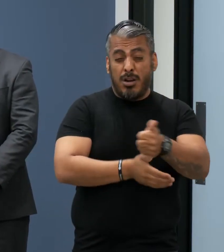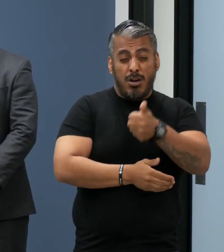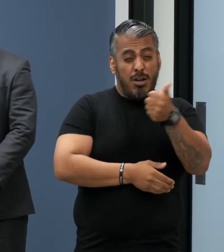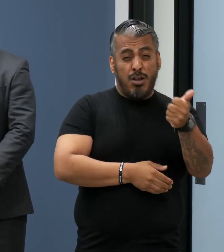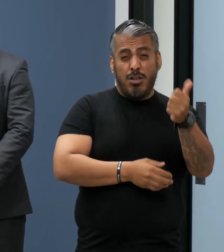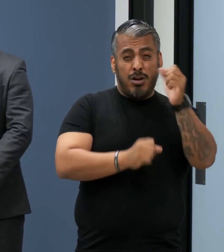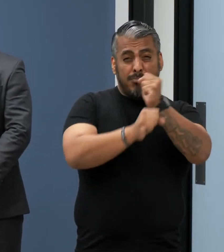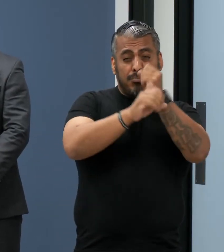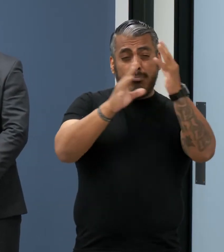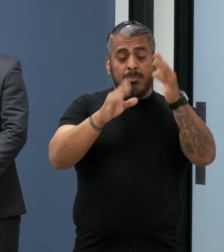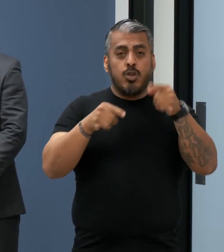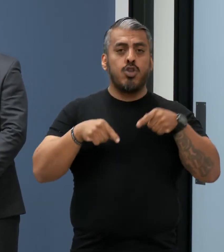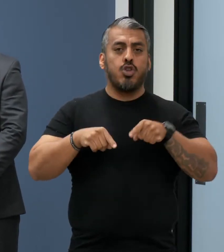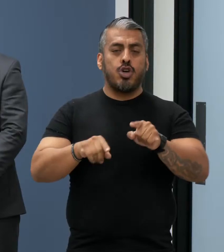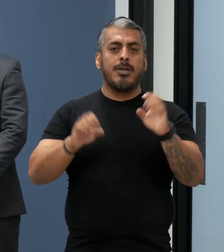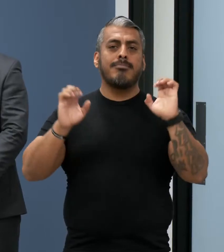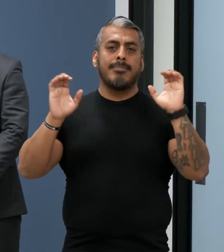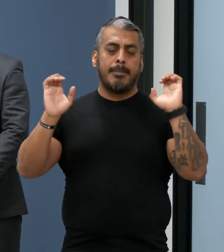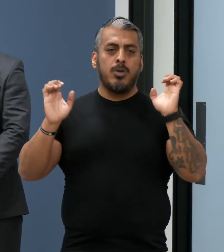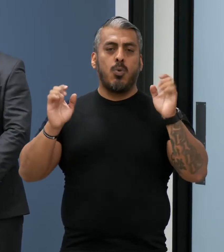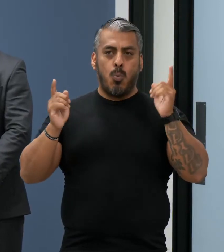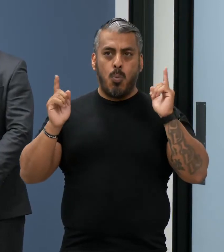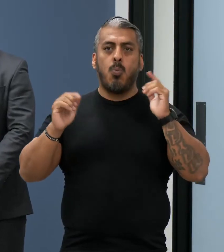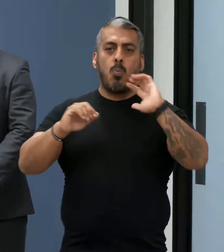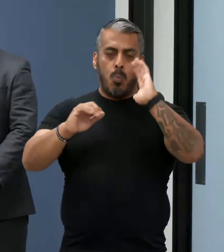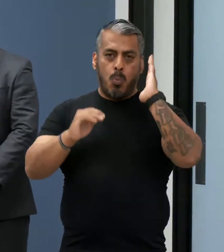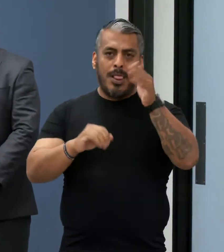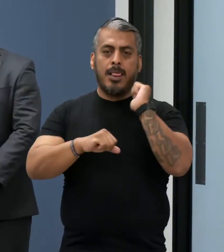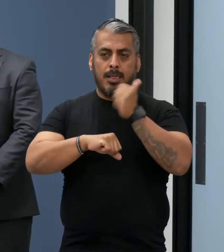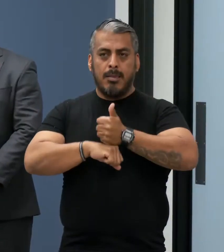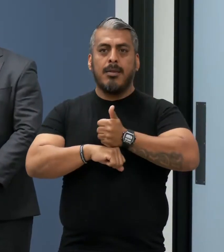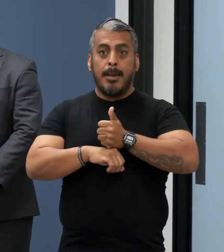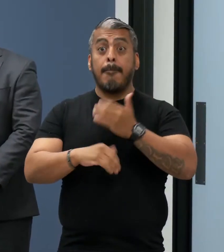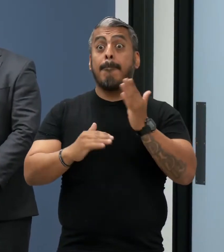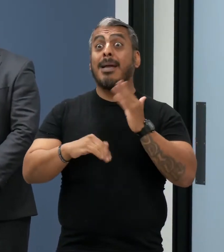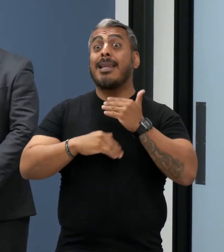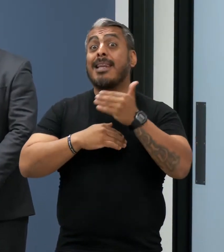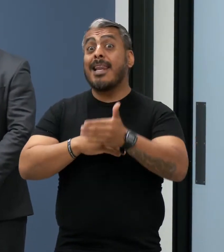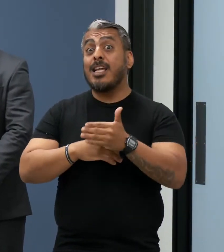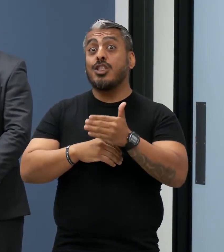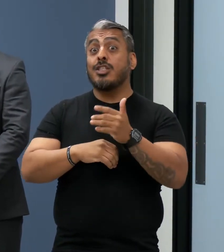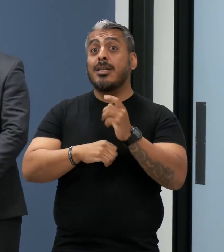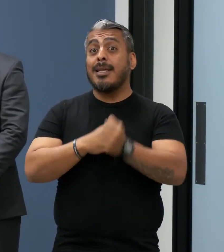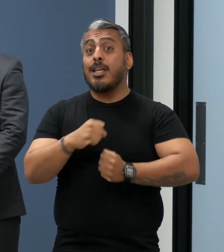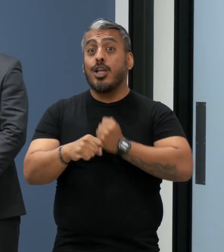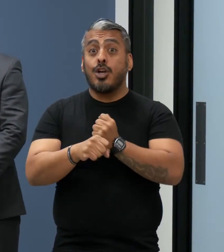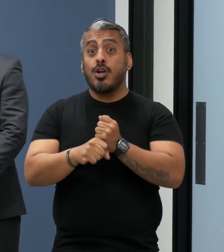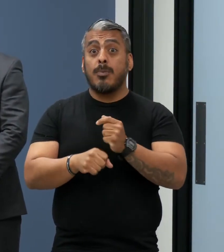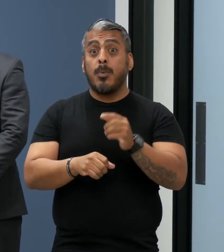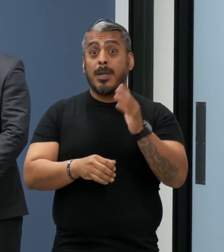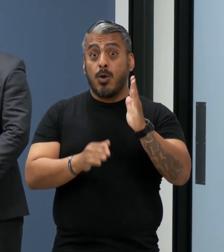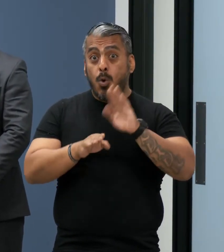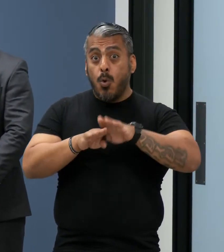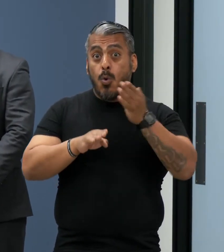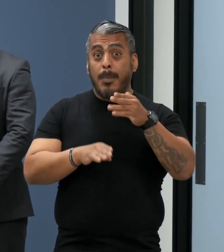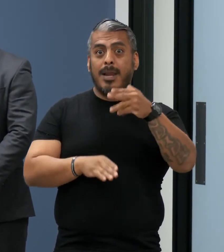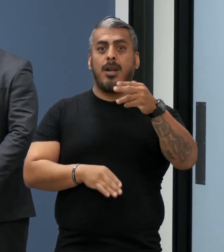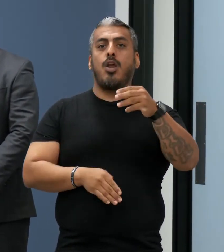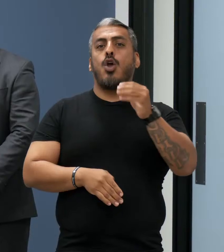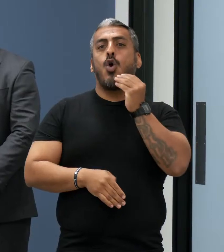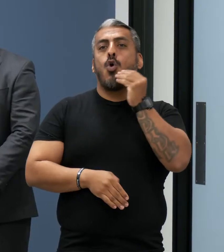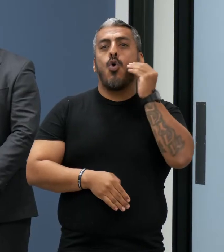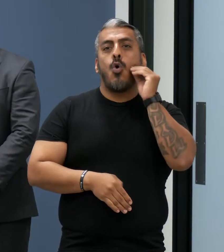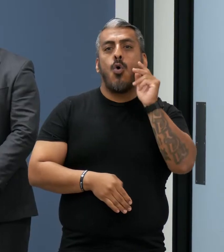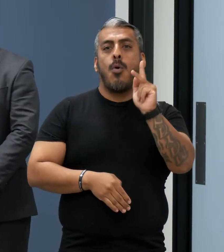enacted during the emergency will remain in place. And in the next year, we will be opening Home Key at 5950